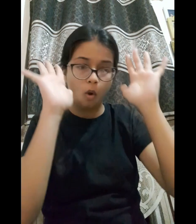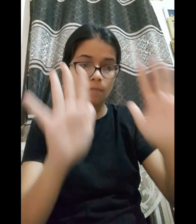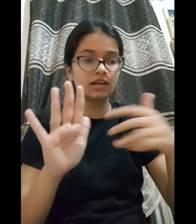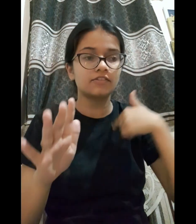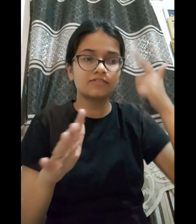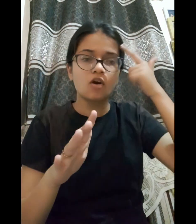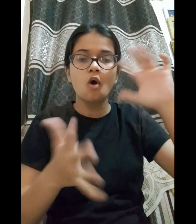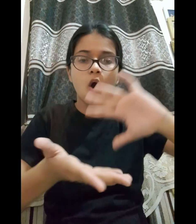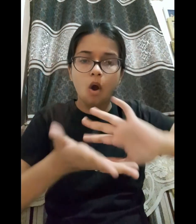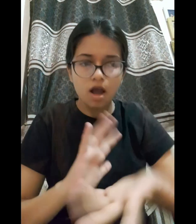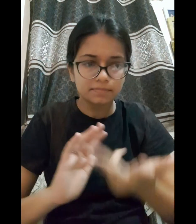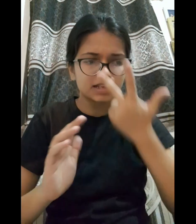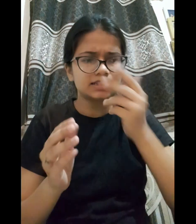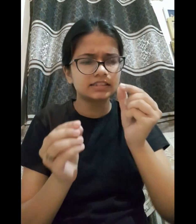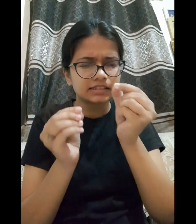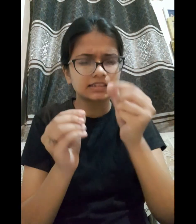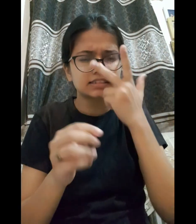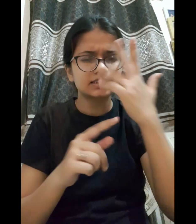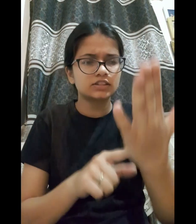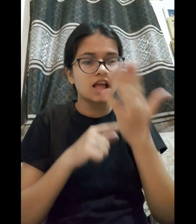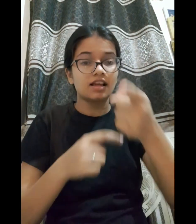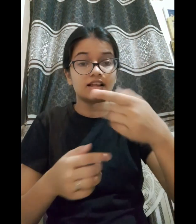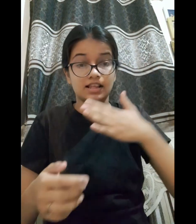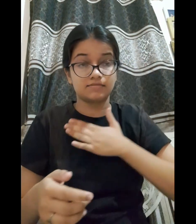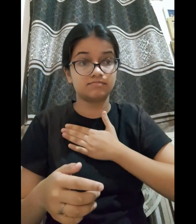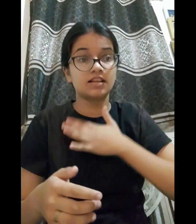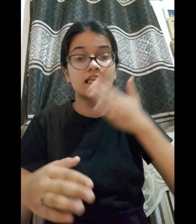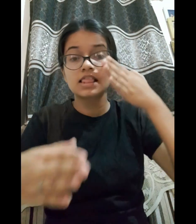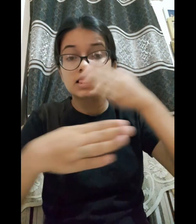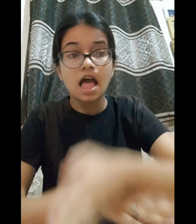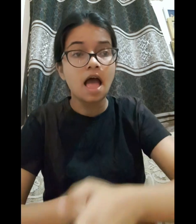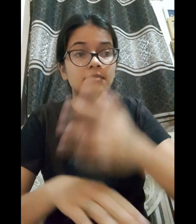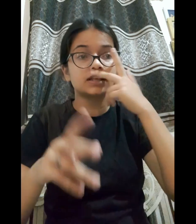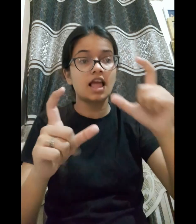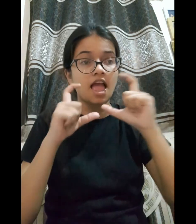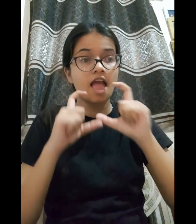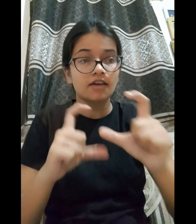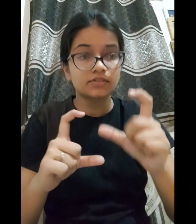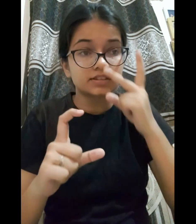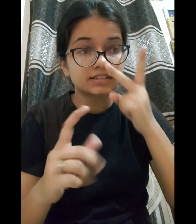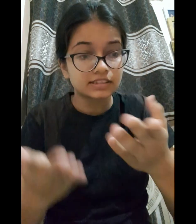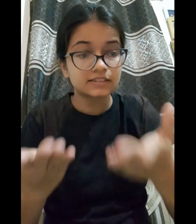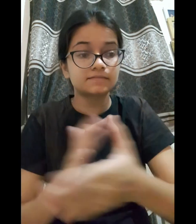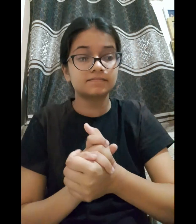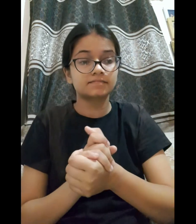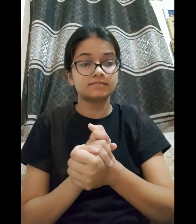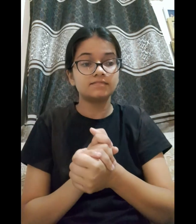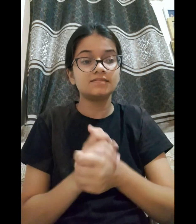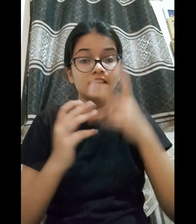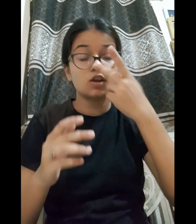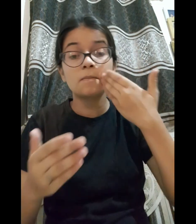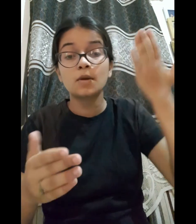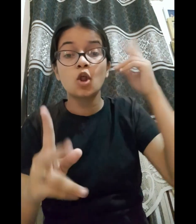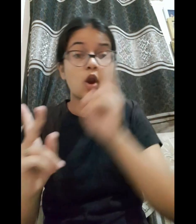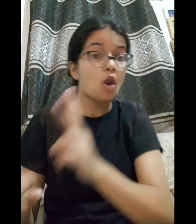digital sensor, you will have damaged your lungs to more than 2/3 of its normal functioning ability before